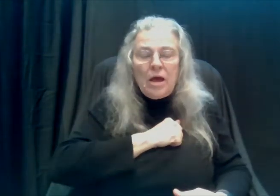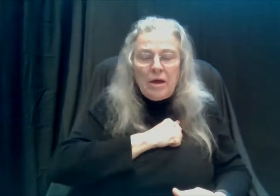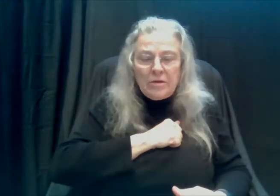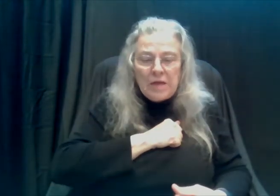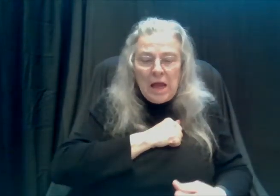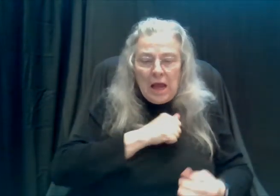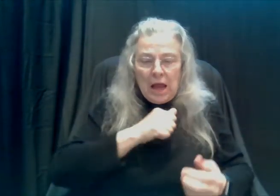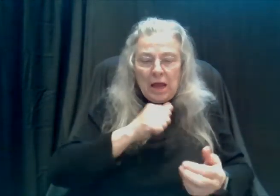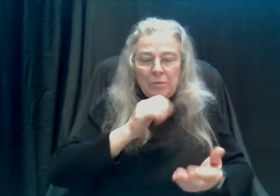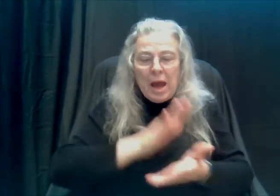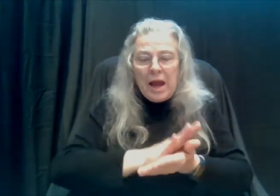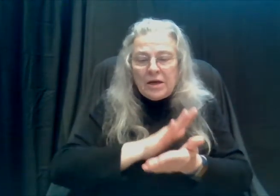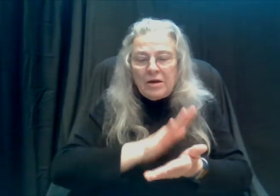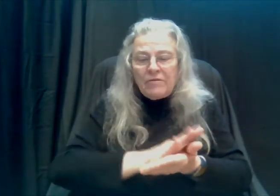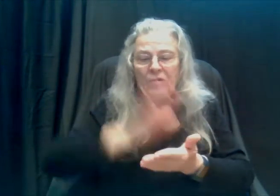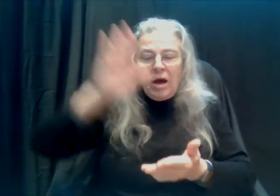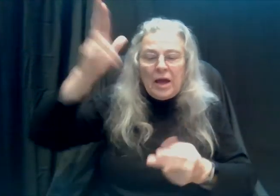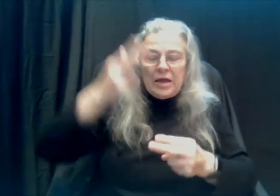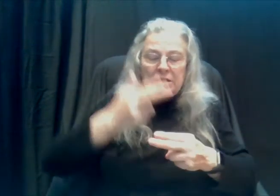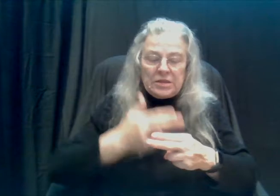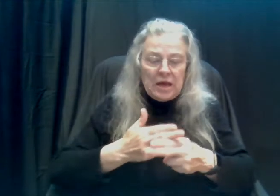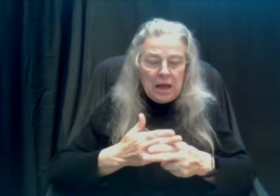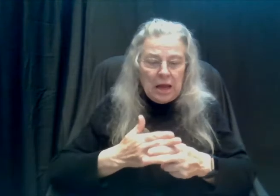ourselves and magnify his name